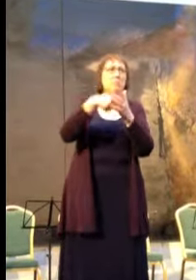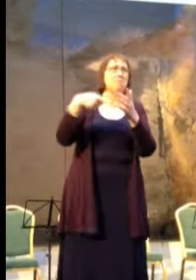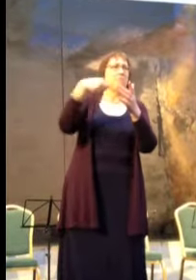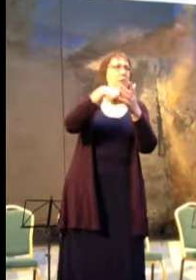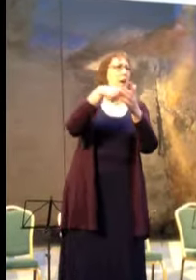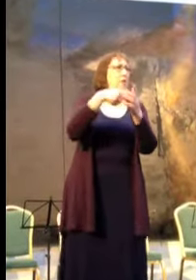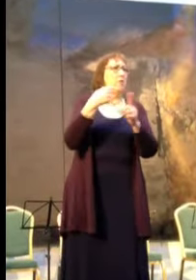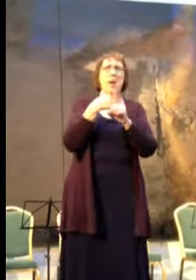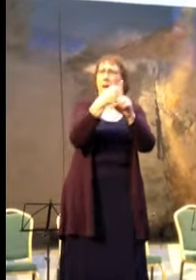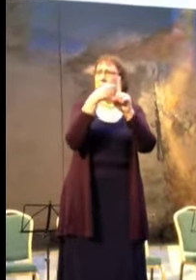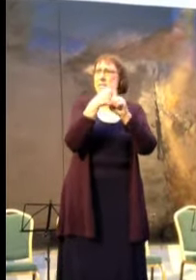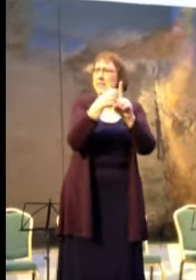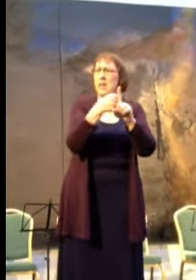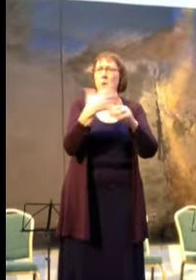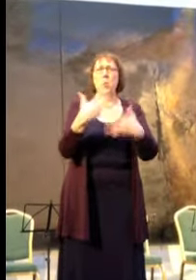been so important.